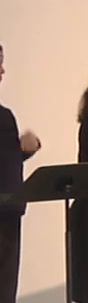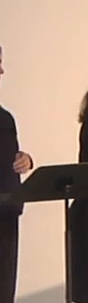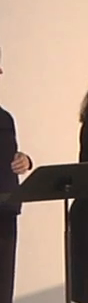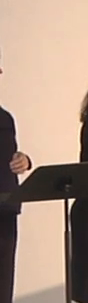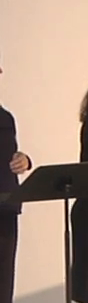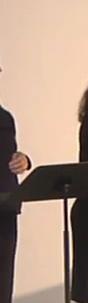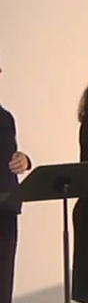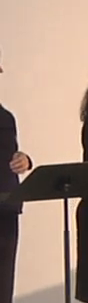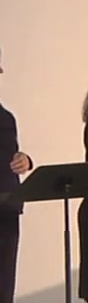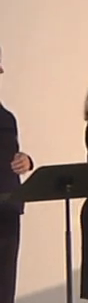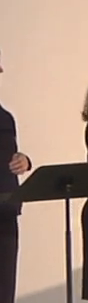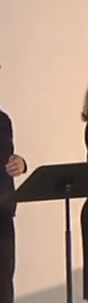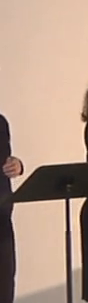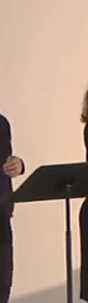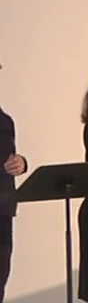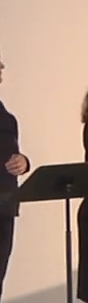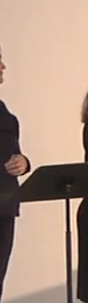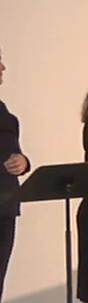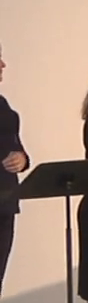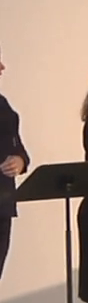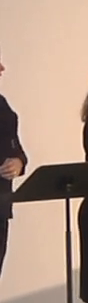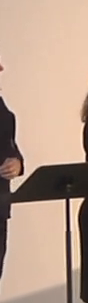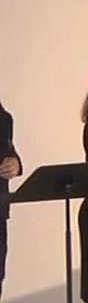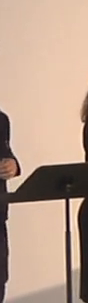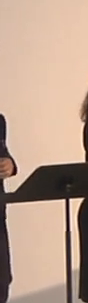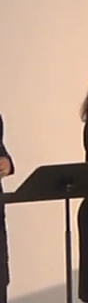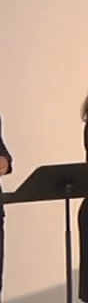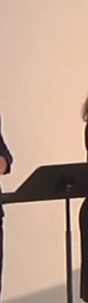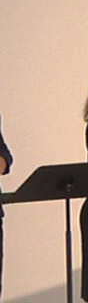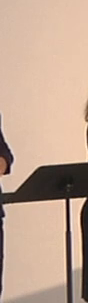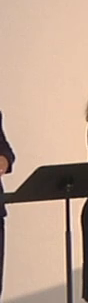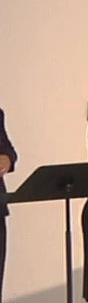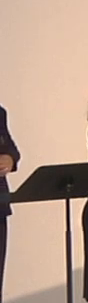Lo Sheng Lo. Ba Di Mo.